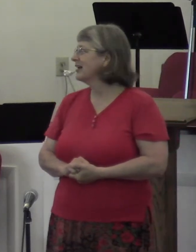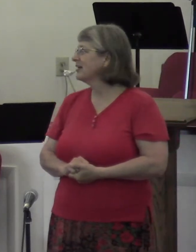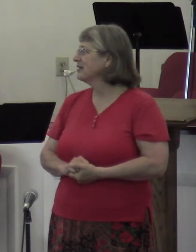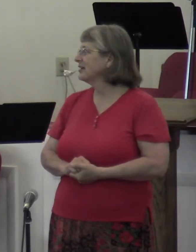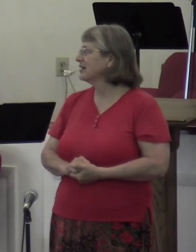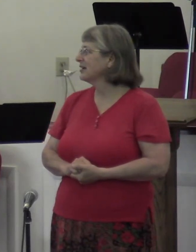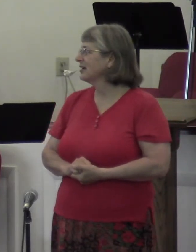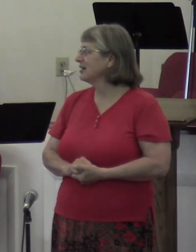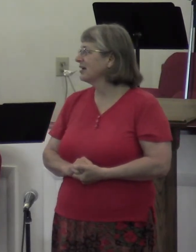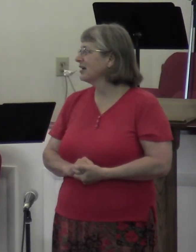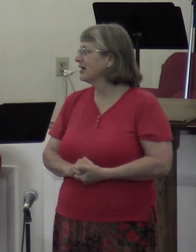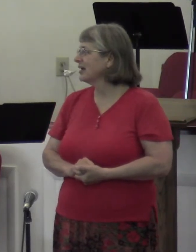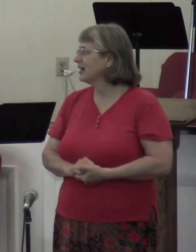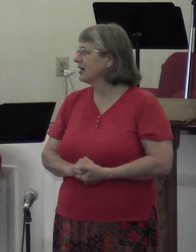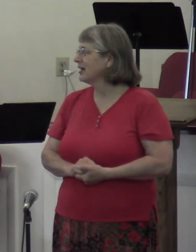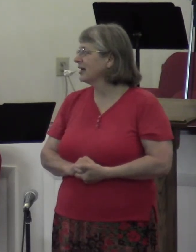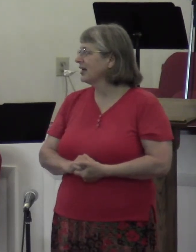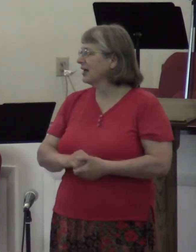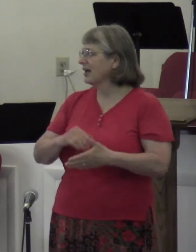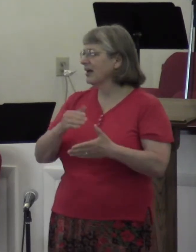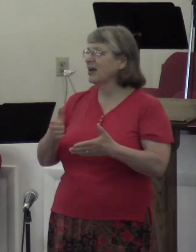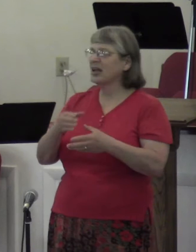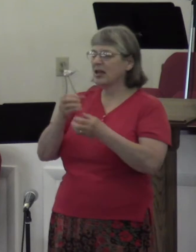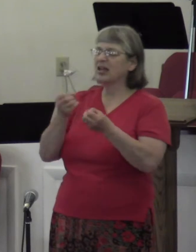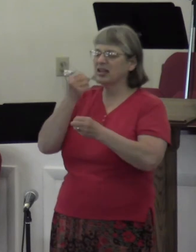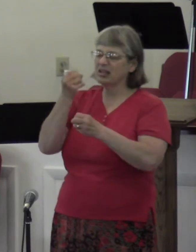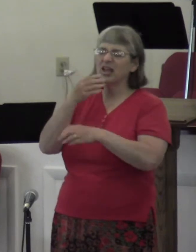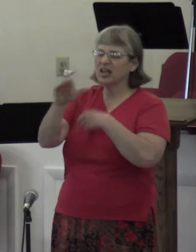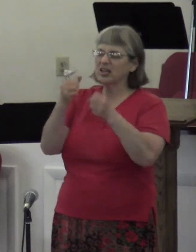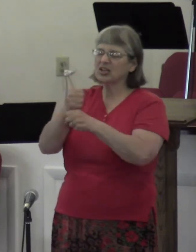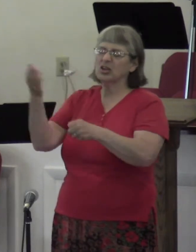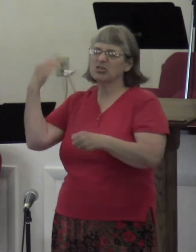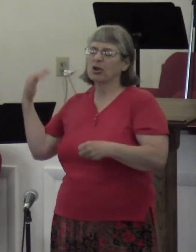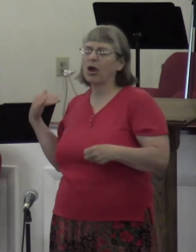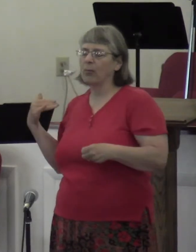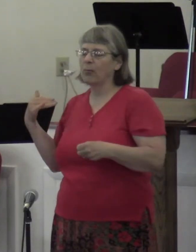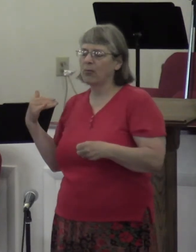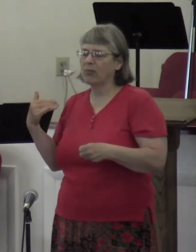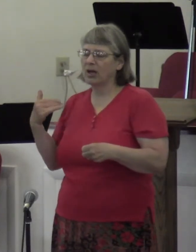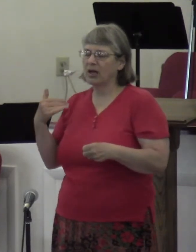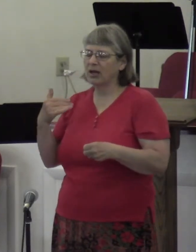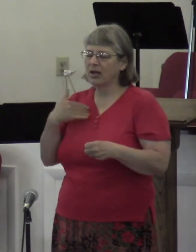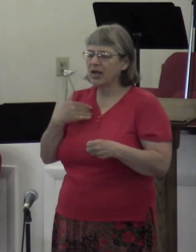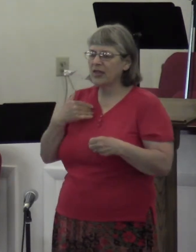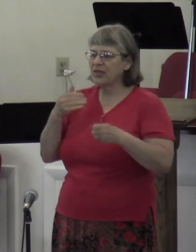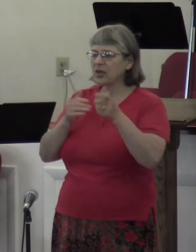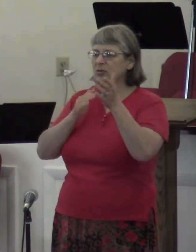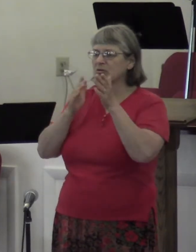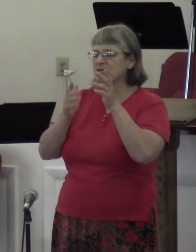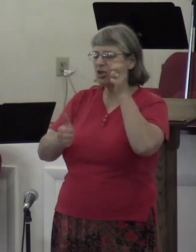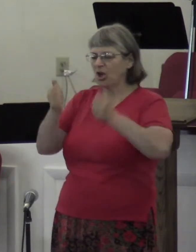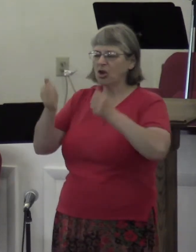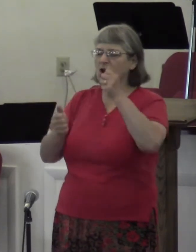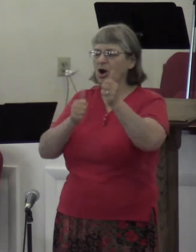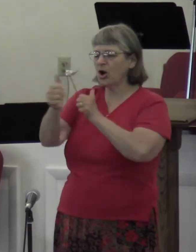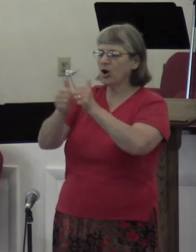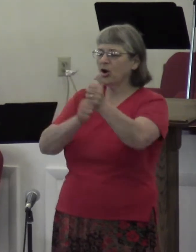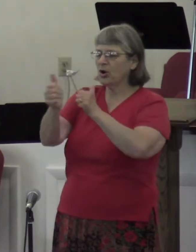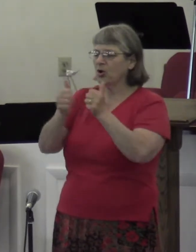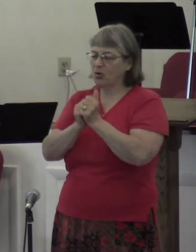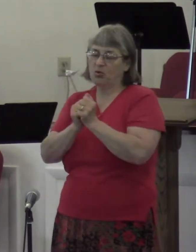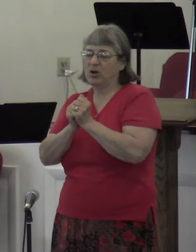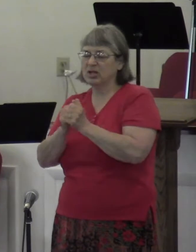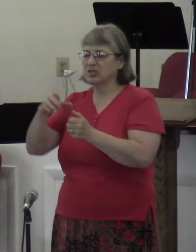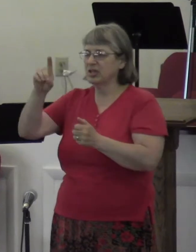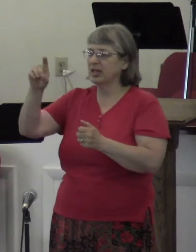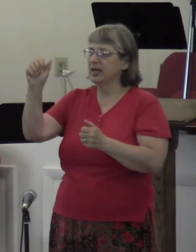As one year in the mid-80s, and I can't even remember what race it was, but it was the Daytona 500, probably one of the most prestigious